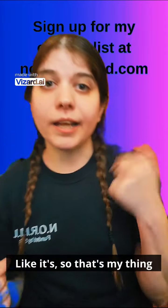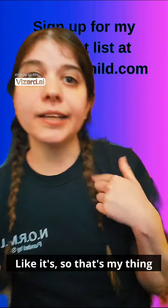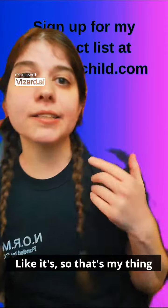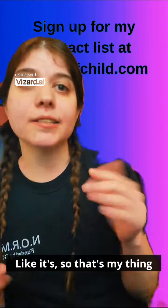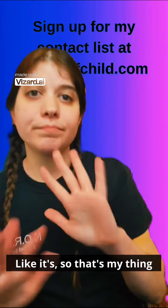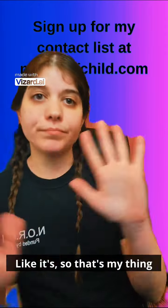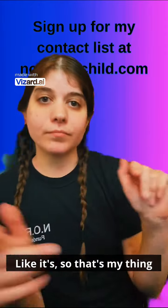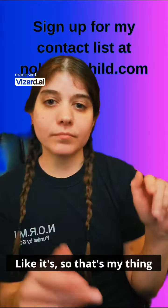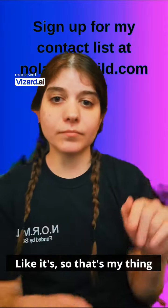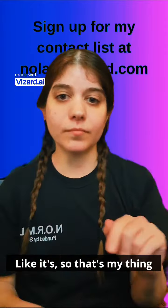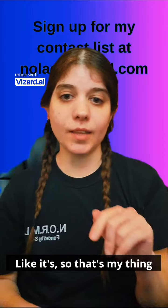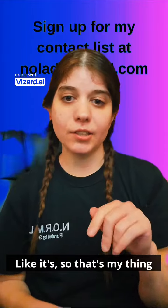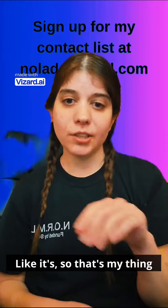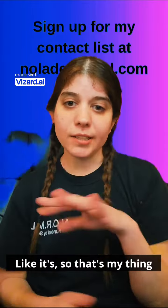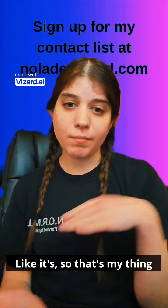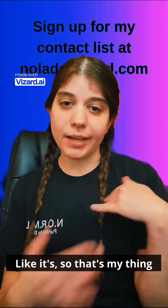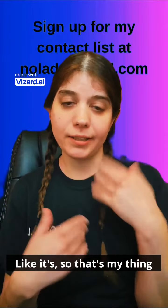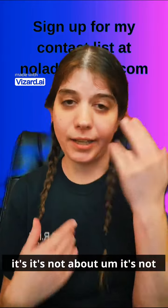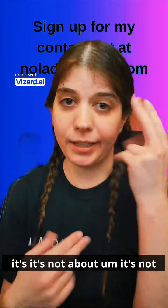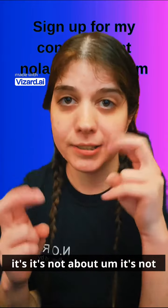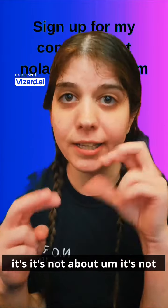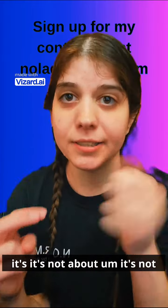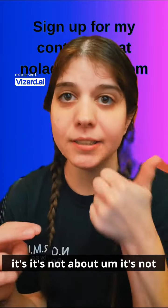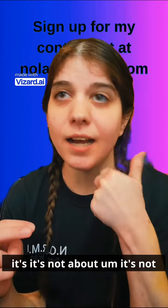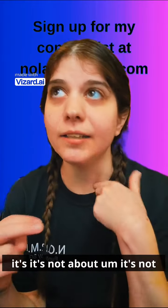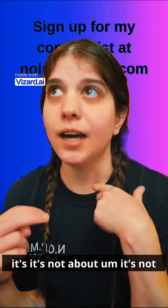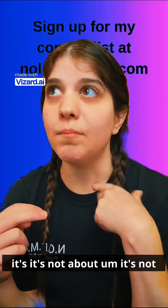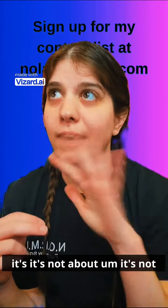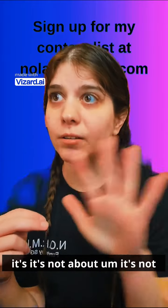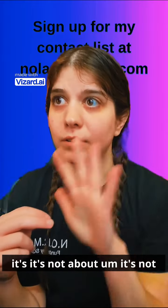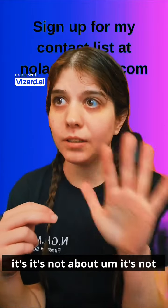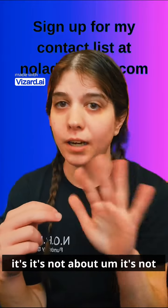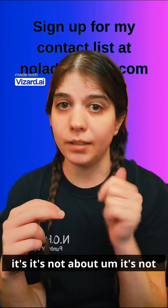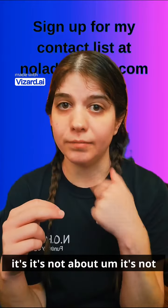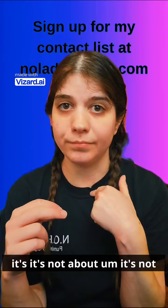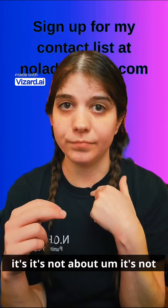it's, so that's my thing. It's not about,